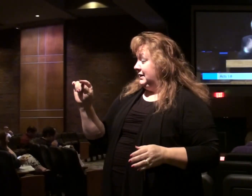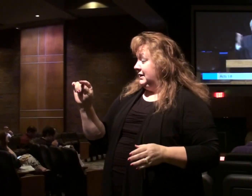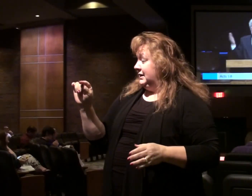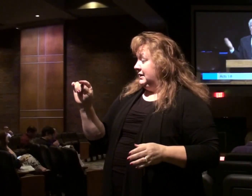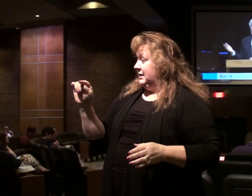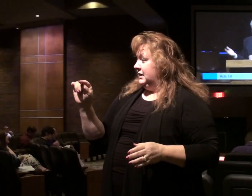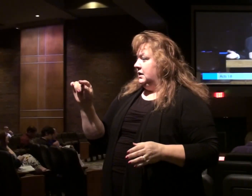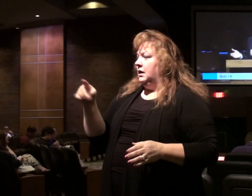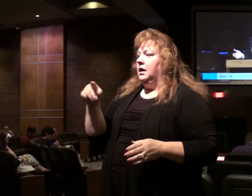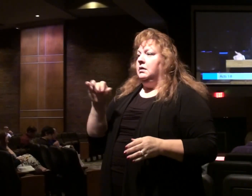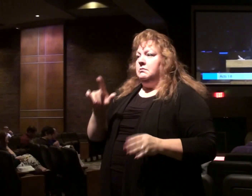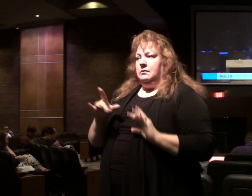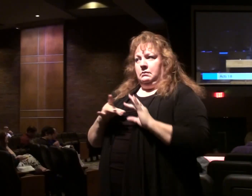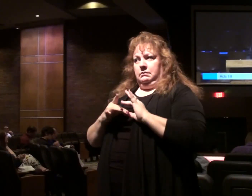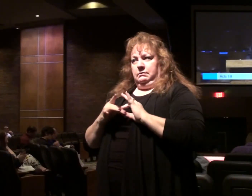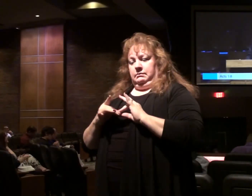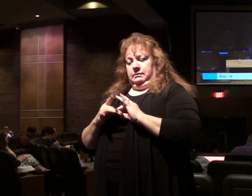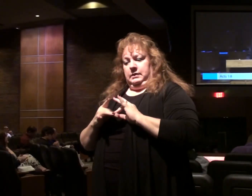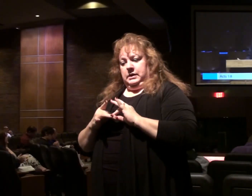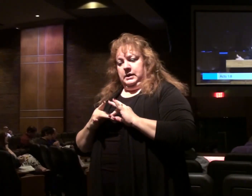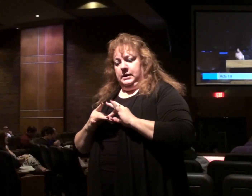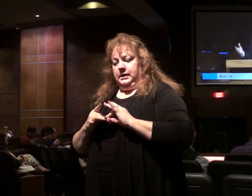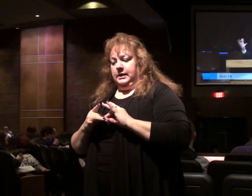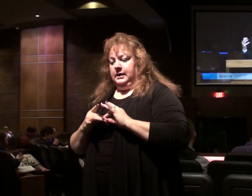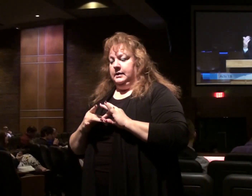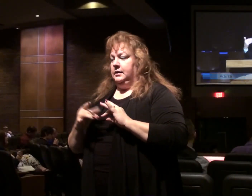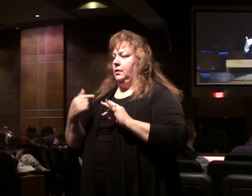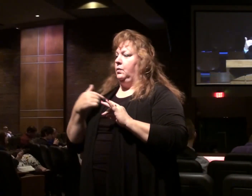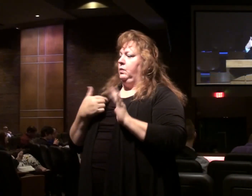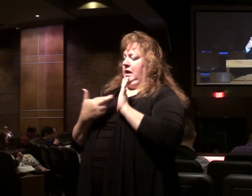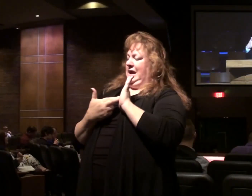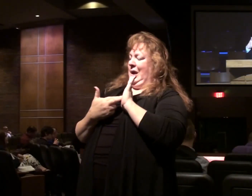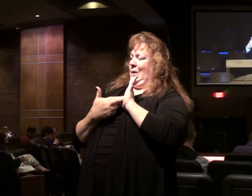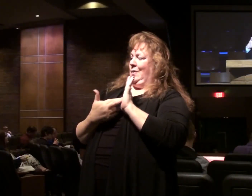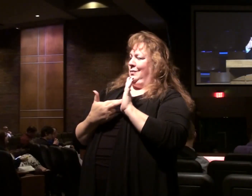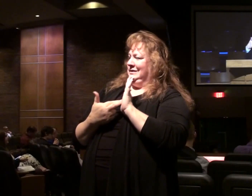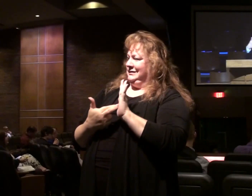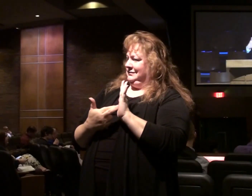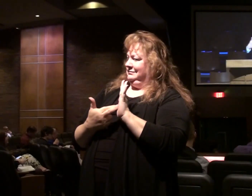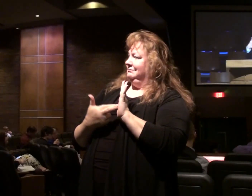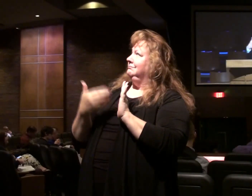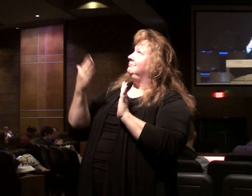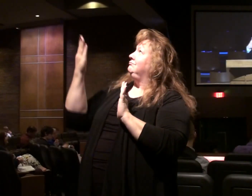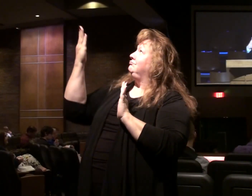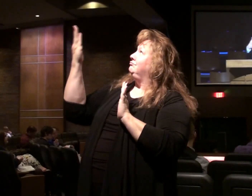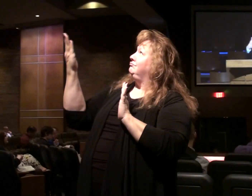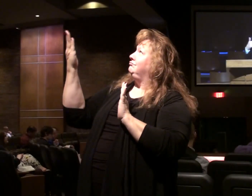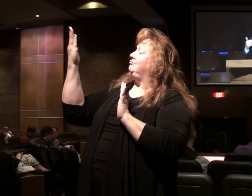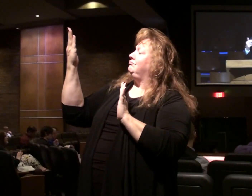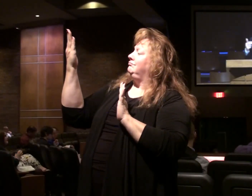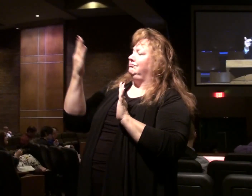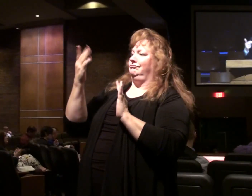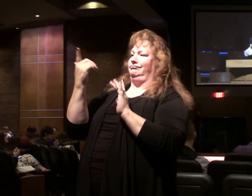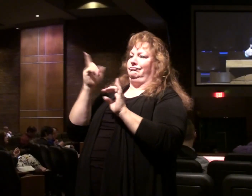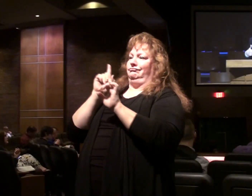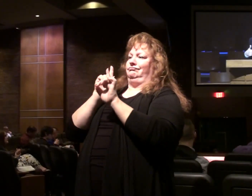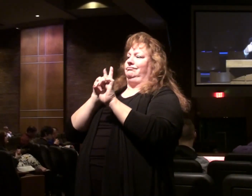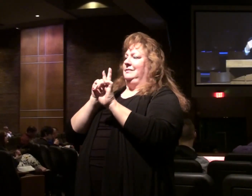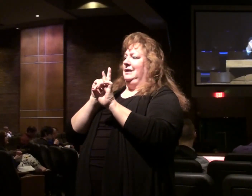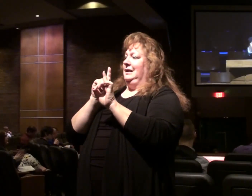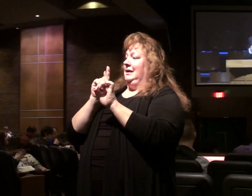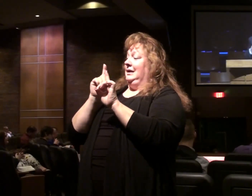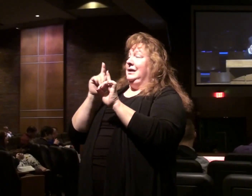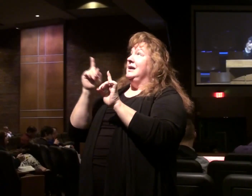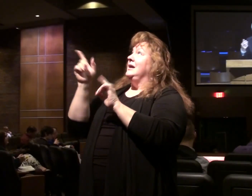But Paul said, we are ambassadors for as though God